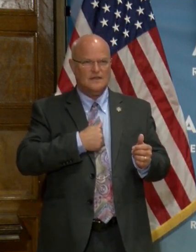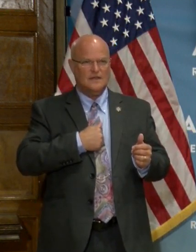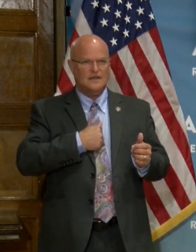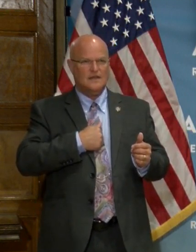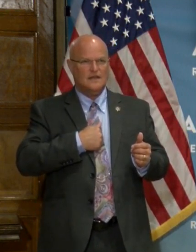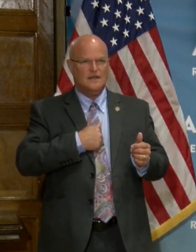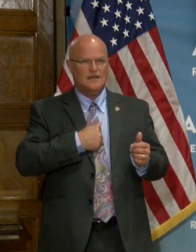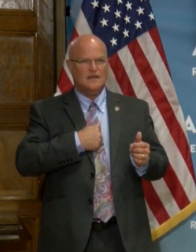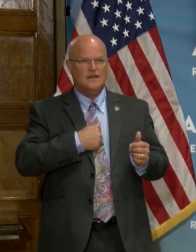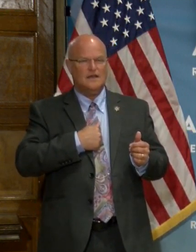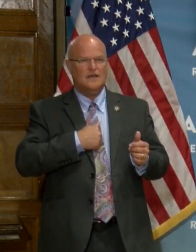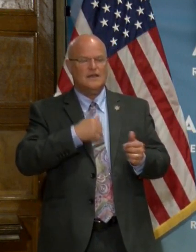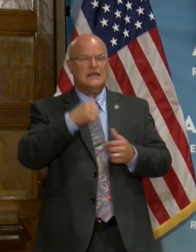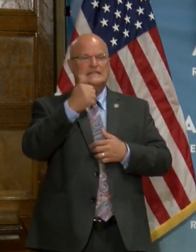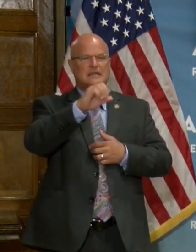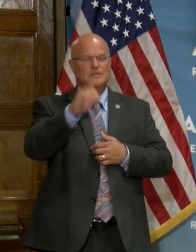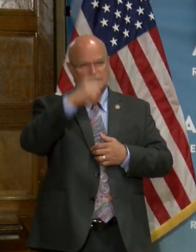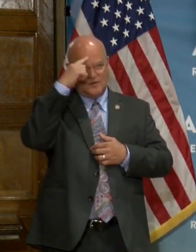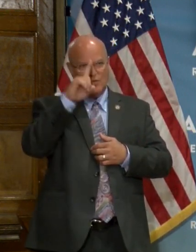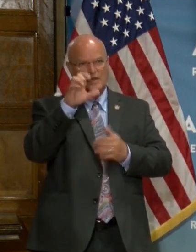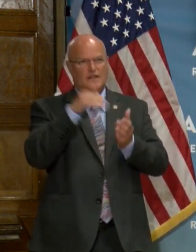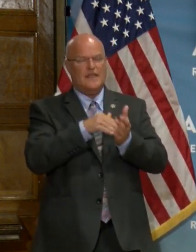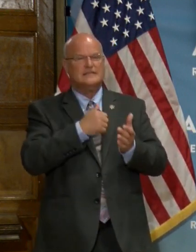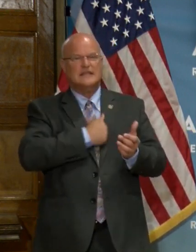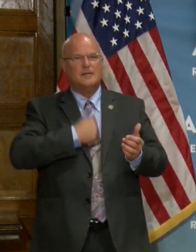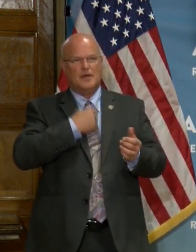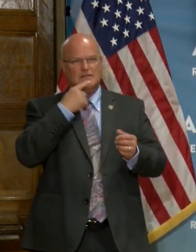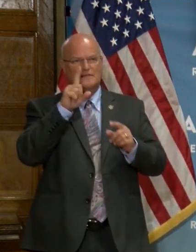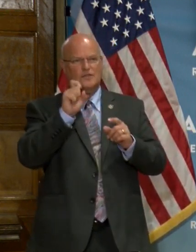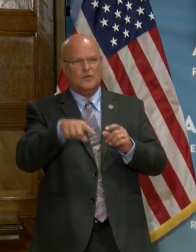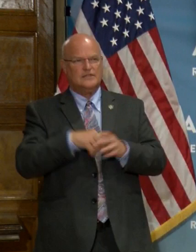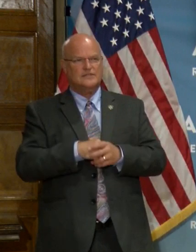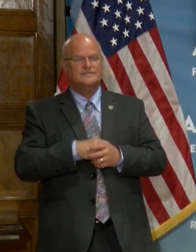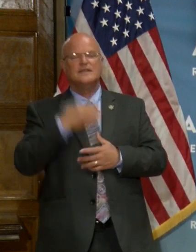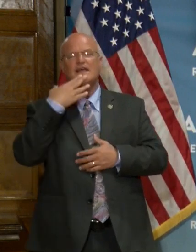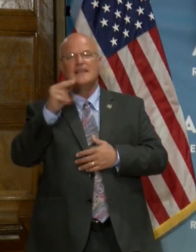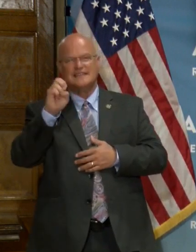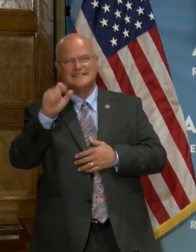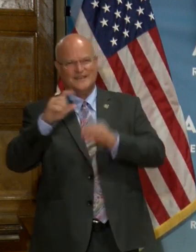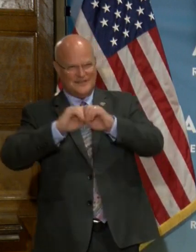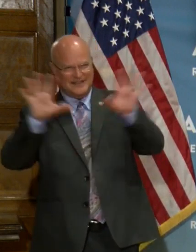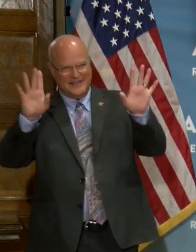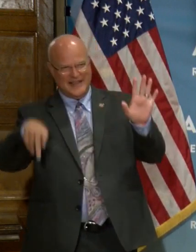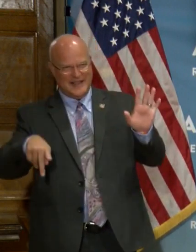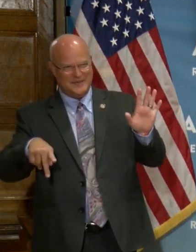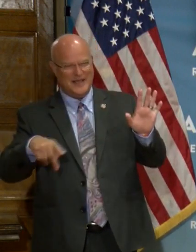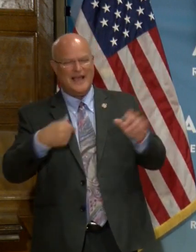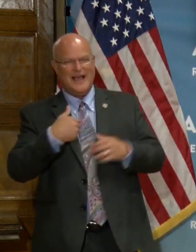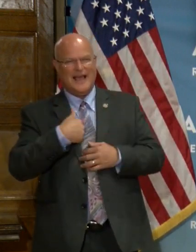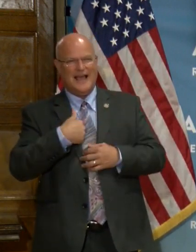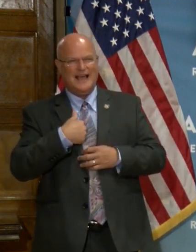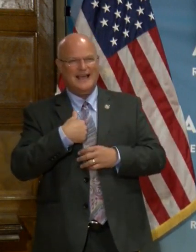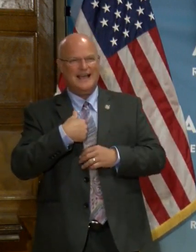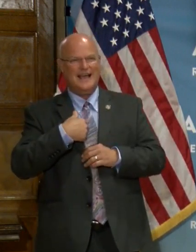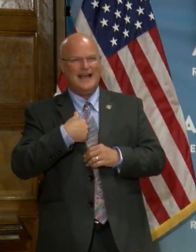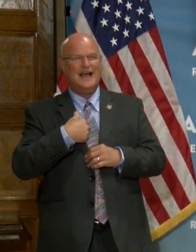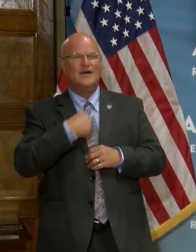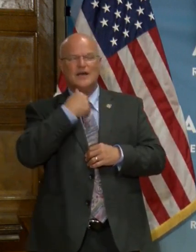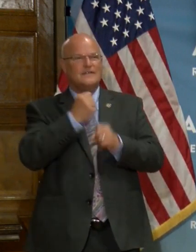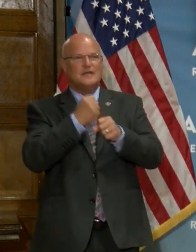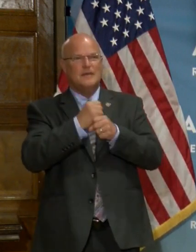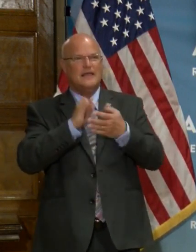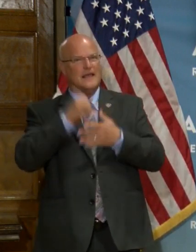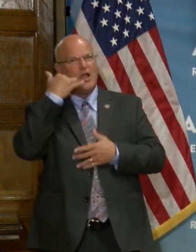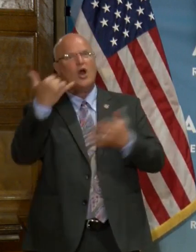infections per 100,000, not positivity rate. So I apologize for the question. Well, thanks, Neil, for clearing that up. I won't have to make